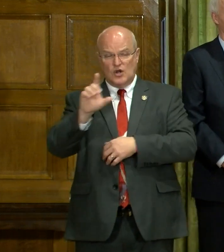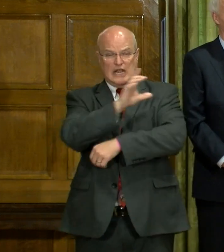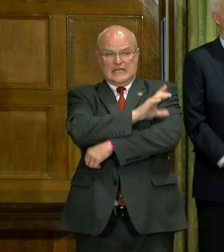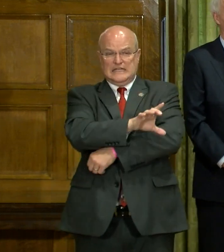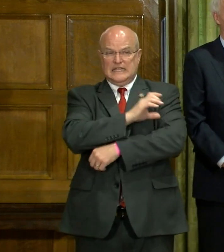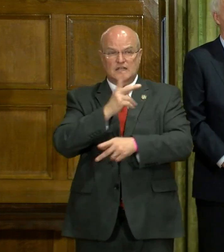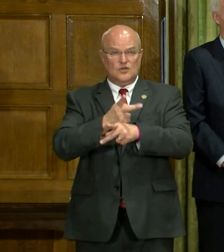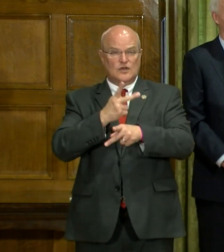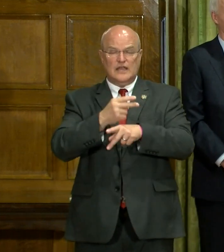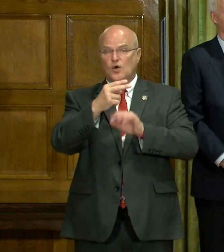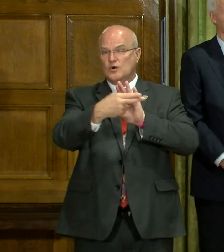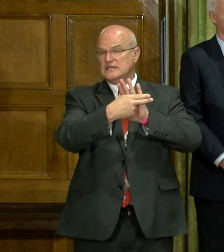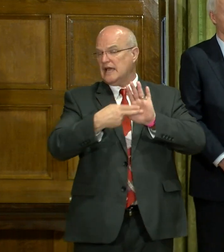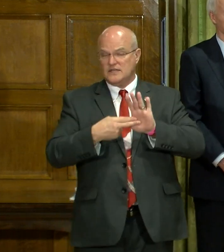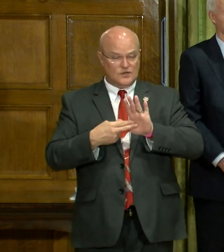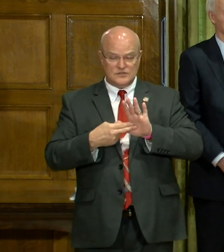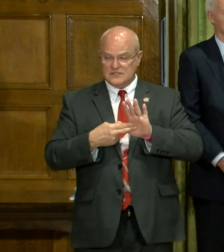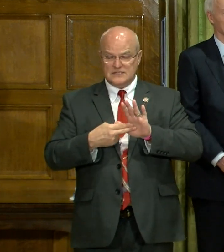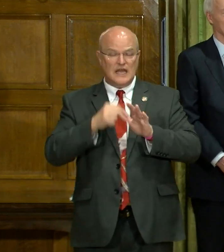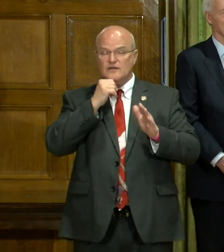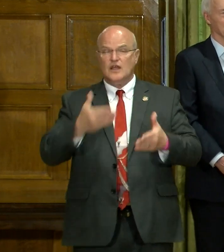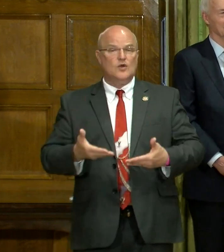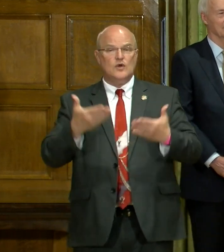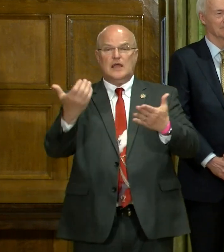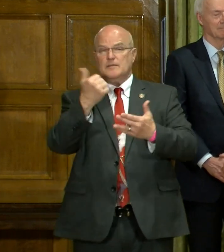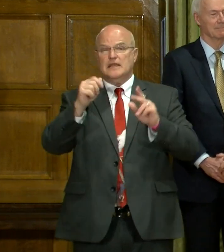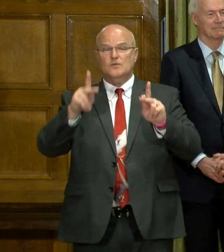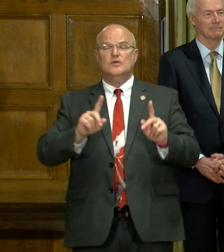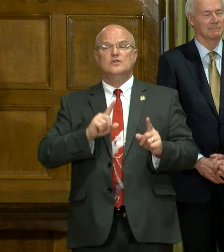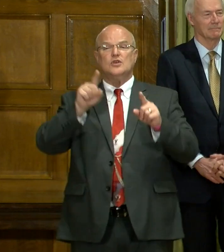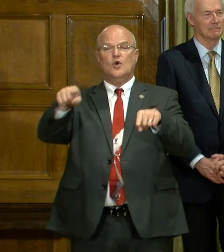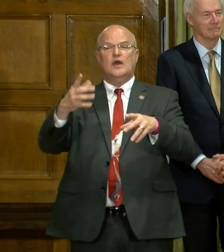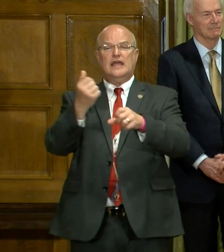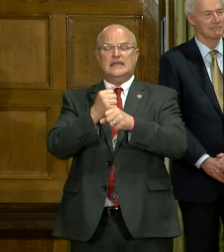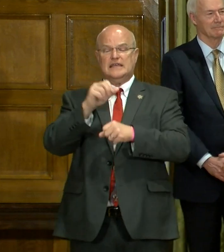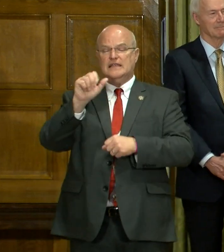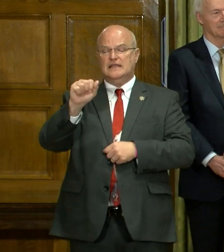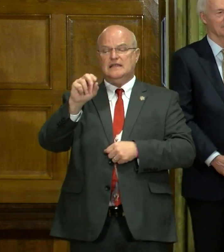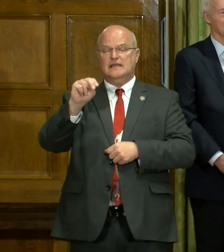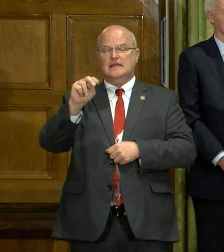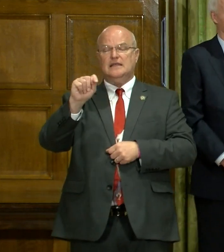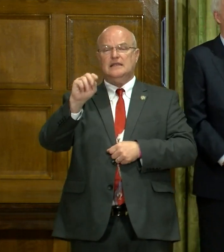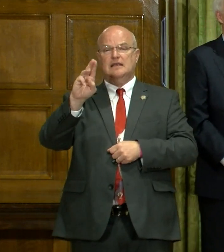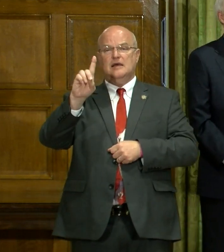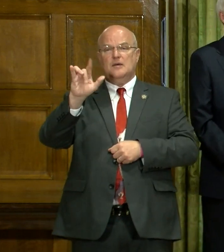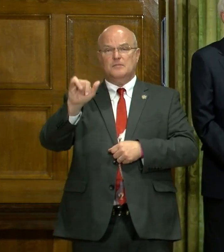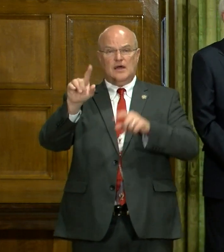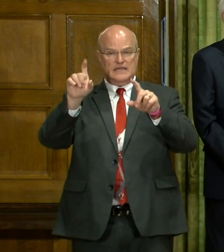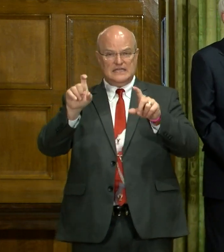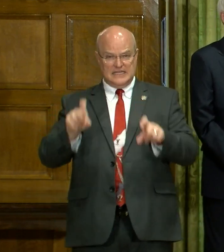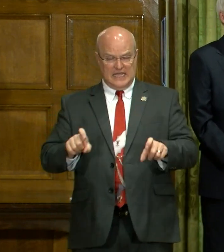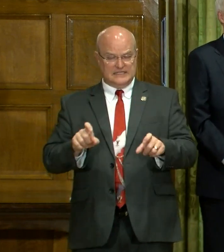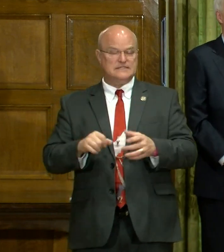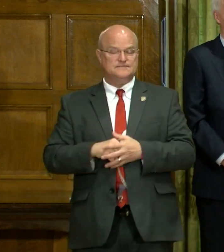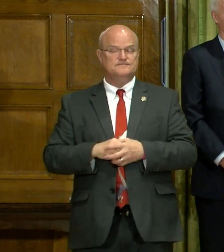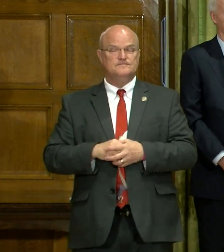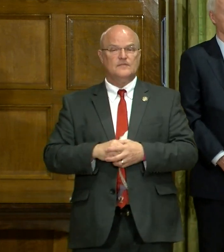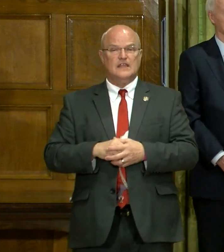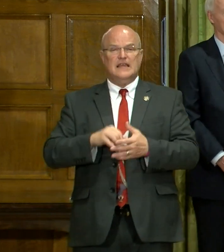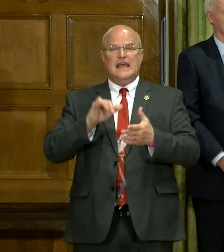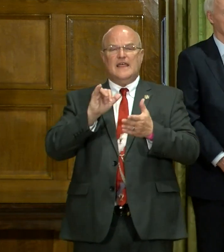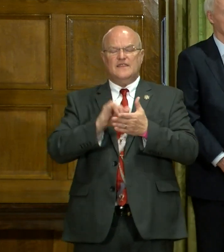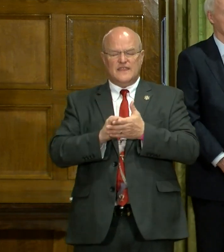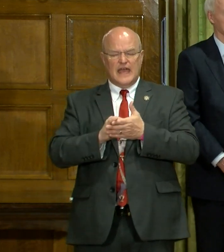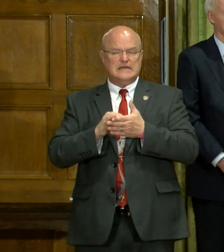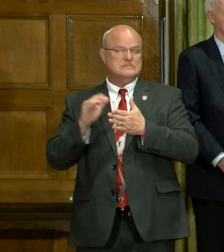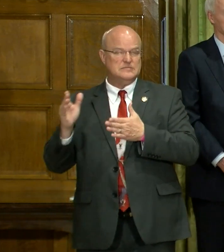clinical care or diagnosis, so I would not recommend anyone to go out and get an antibody test. An antibody testing